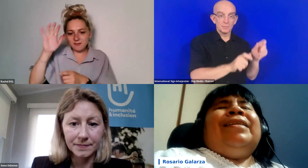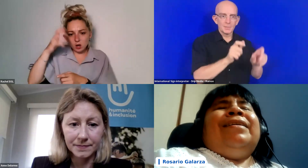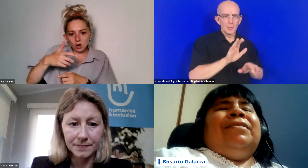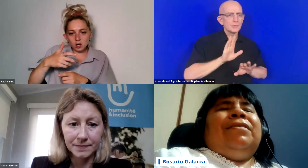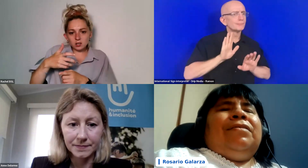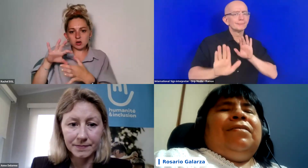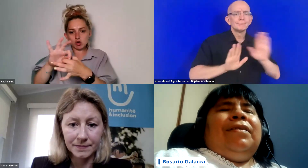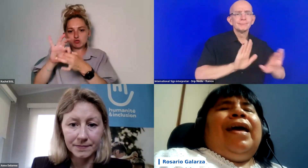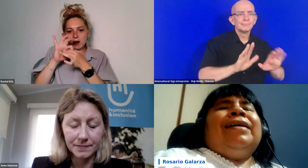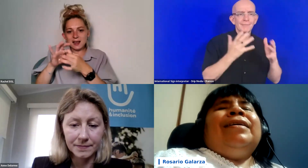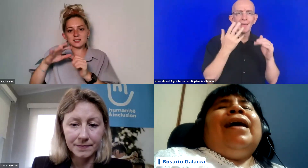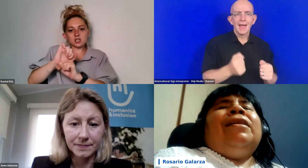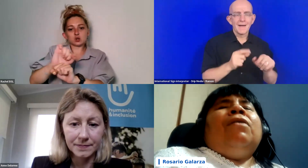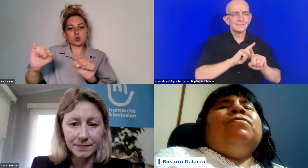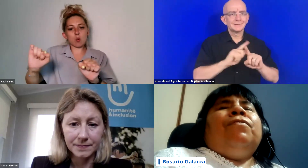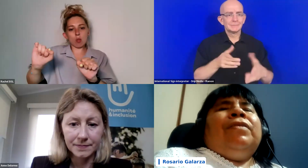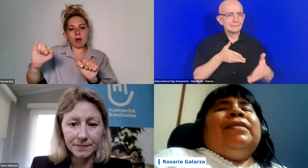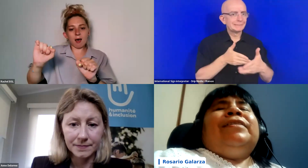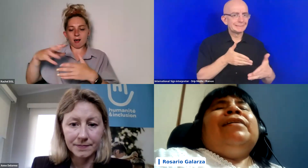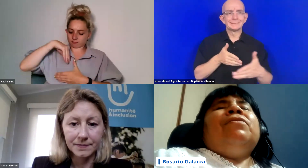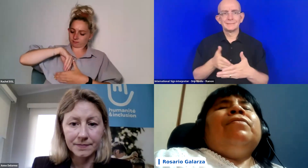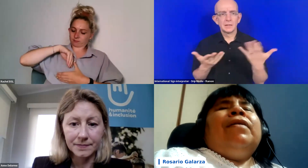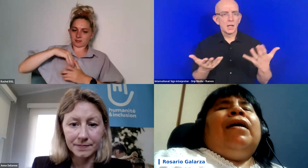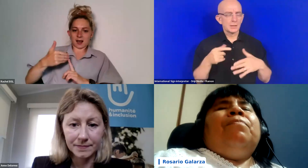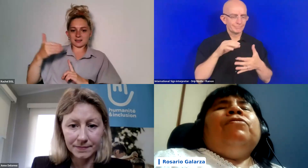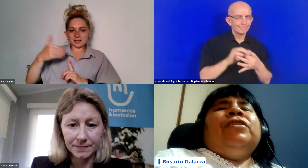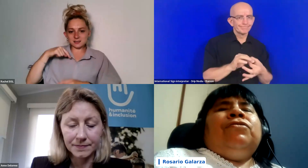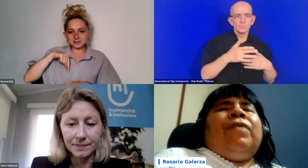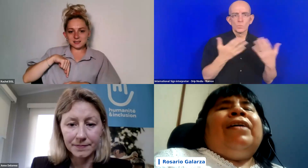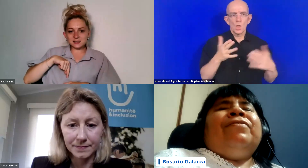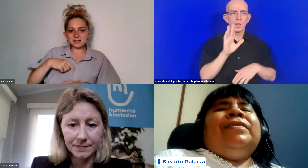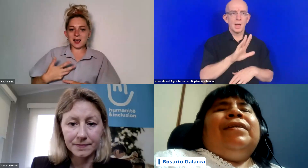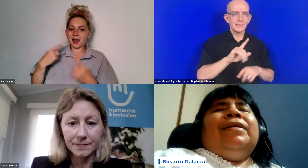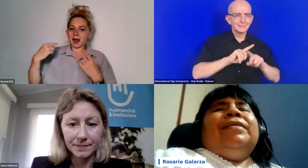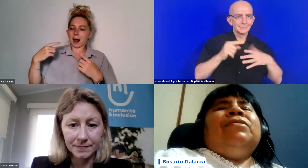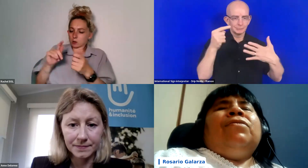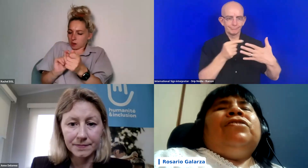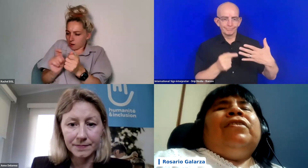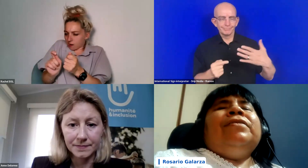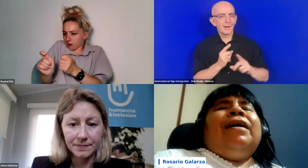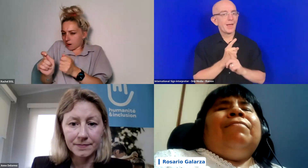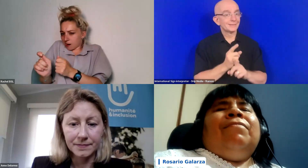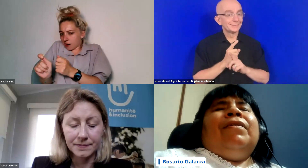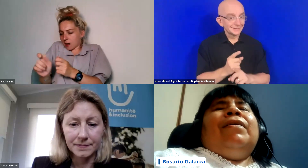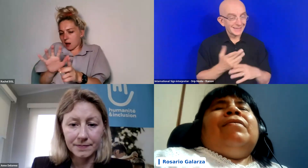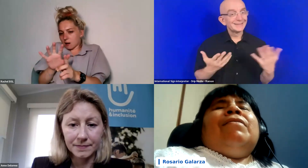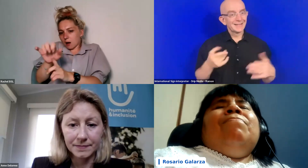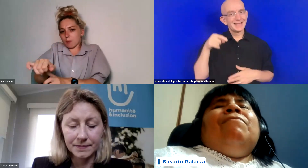intersecting identities, and it allows for tailored approaches to address these concerns